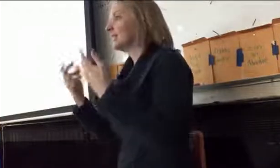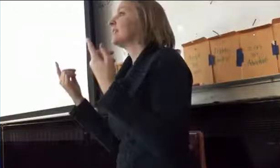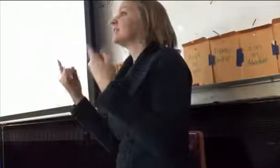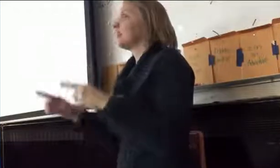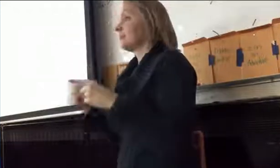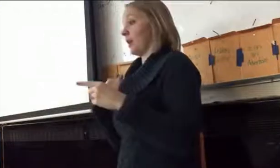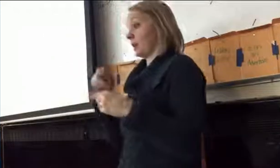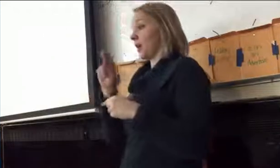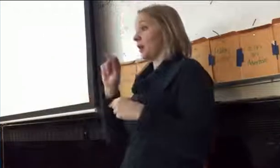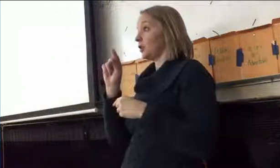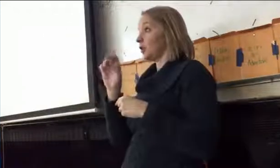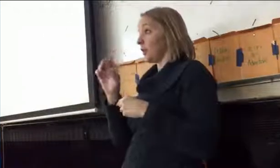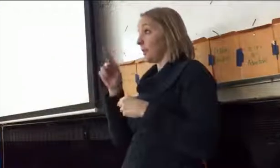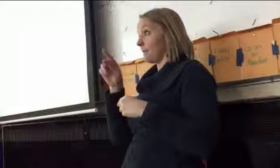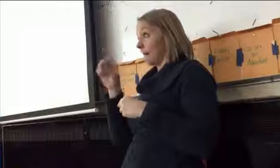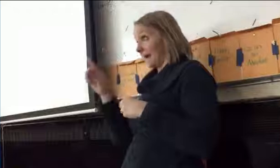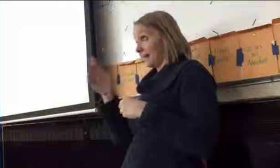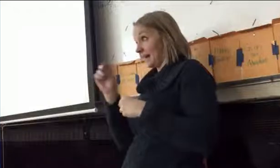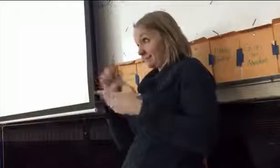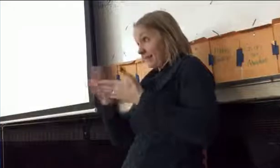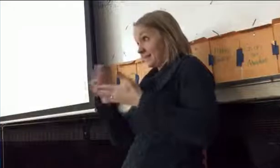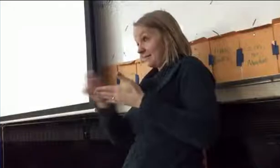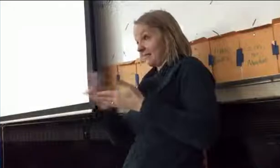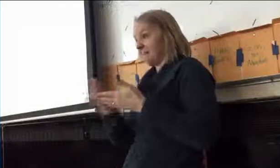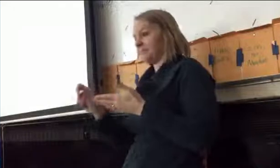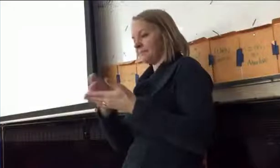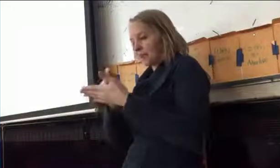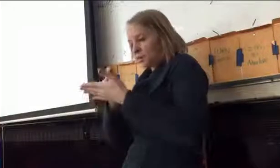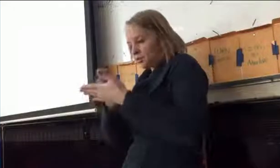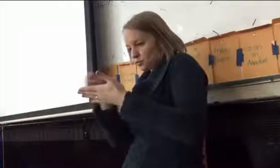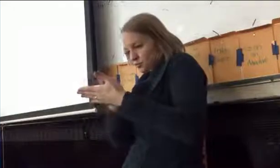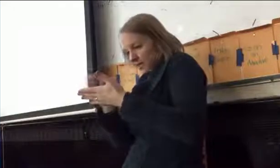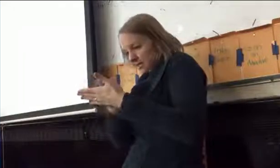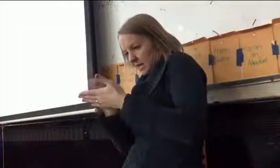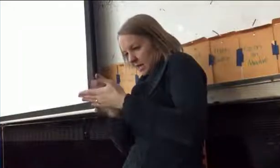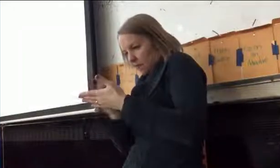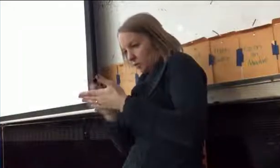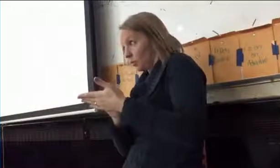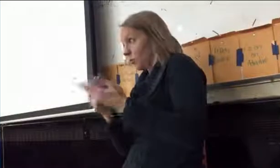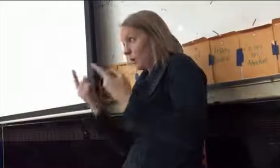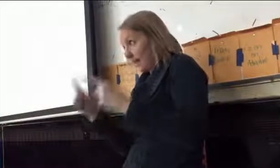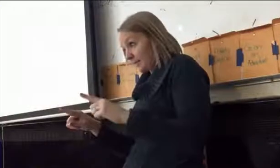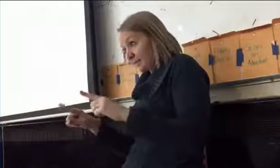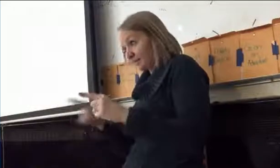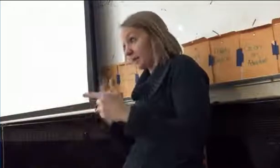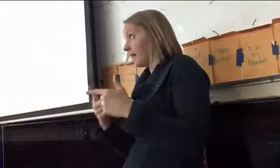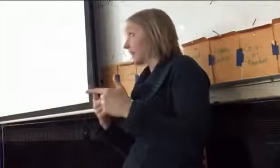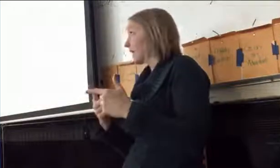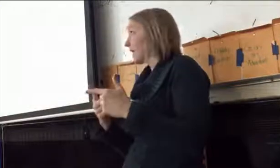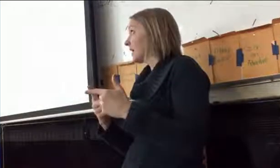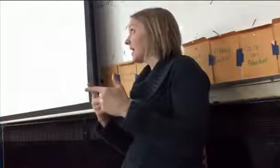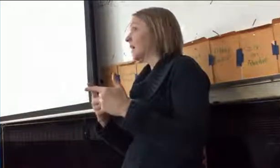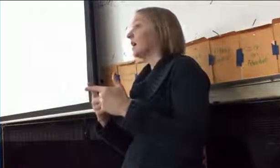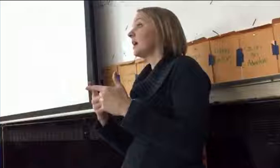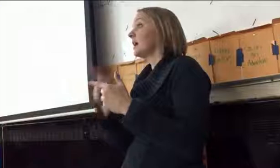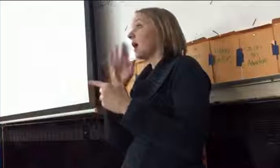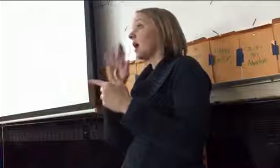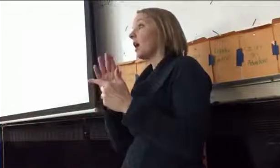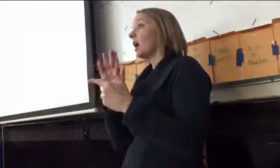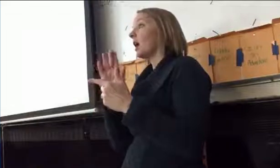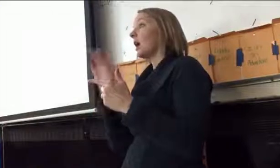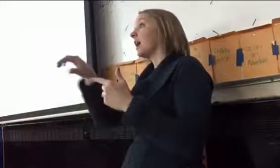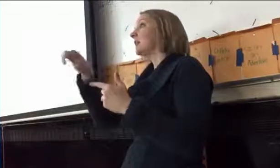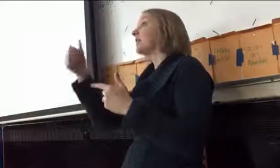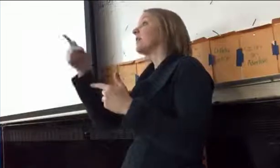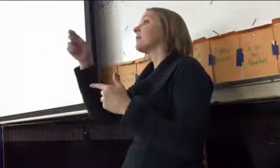had a notepad and a pen, and you would try to write down on this notepad what happened, and it would actually, above you,